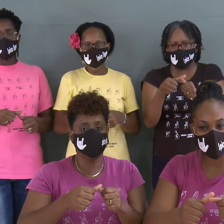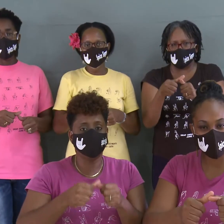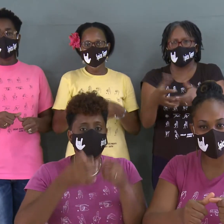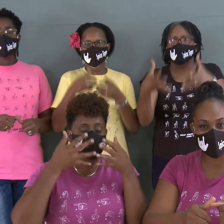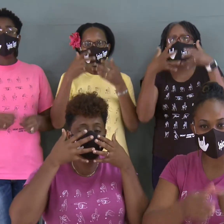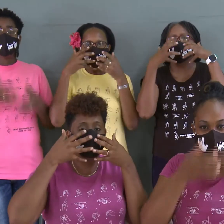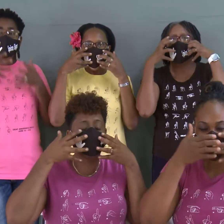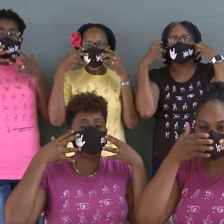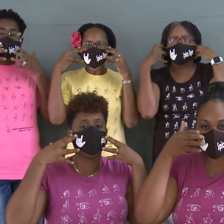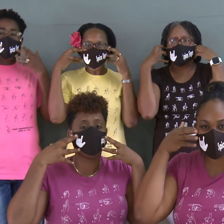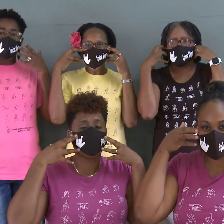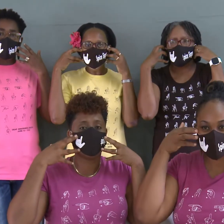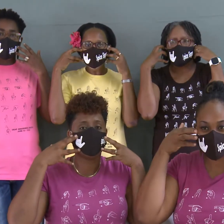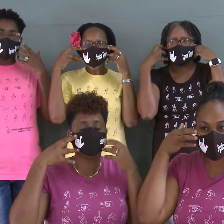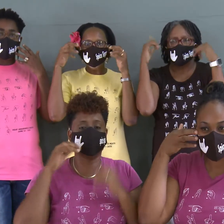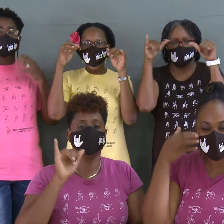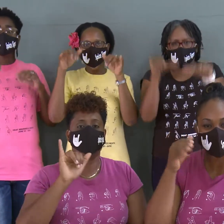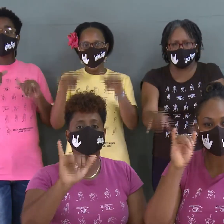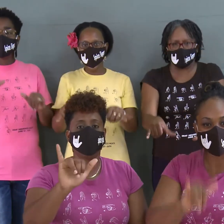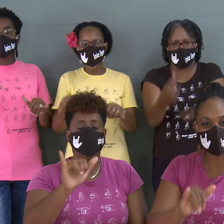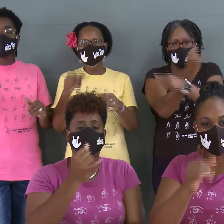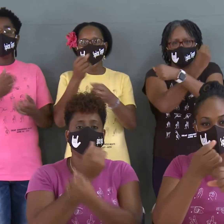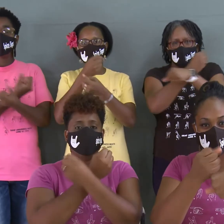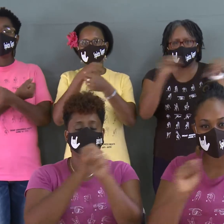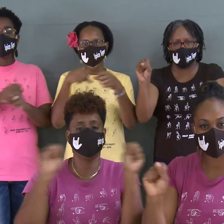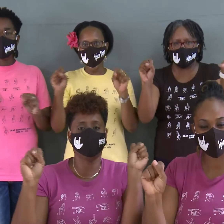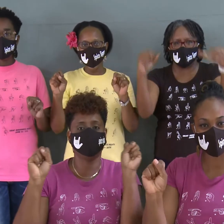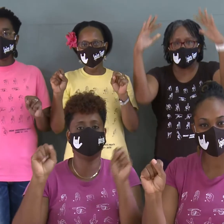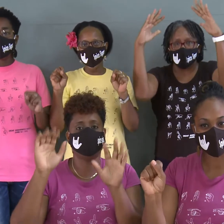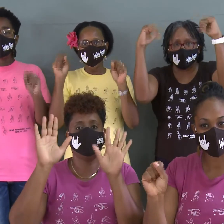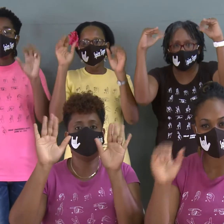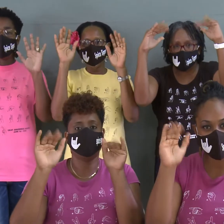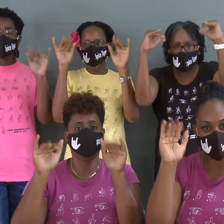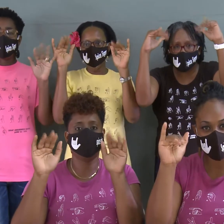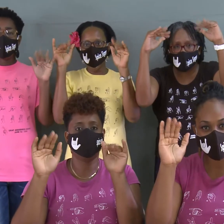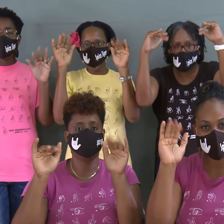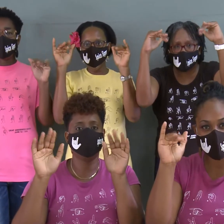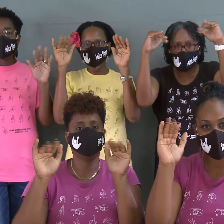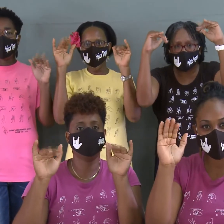Remember, wear a mask. Stay safe. Bye-bye.